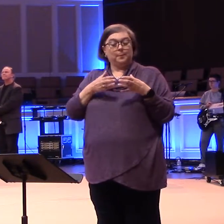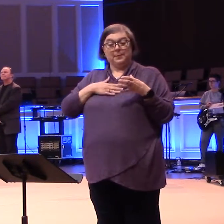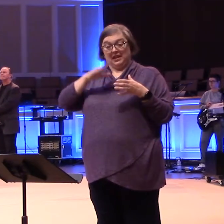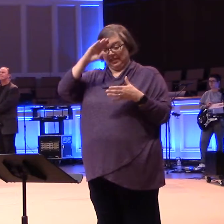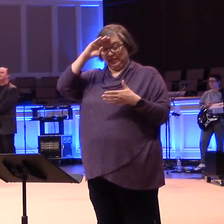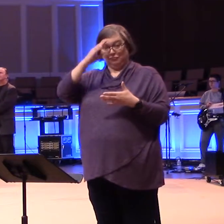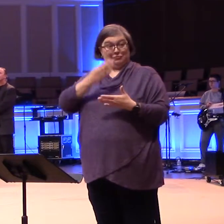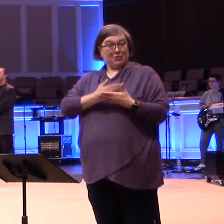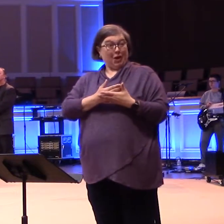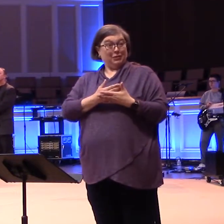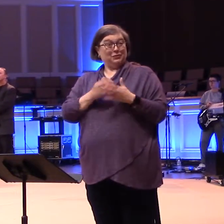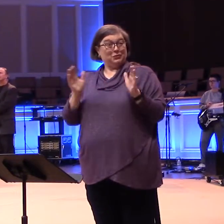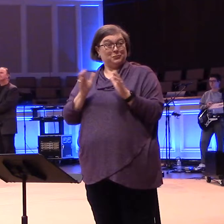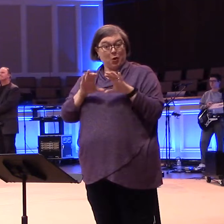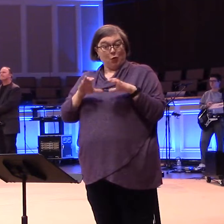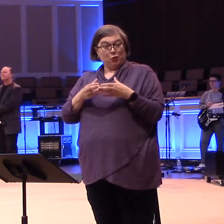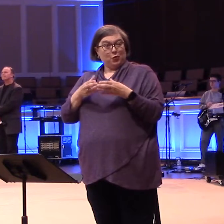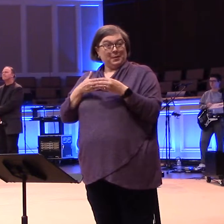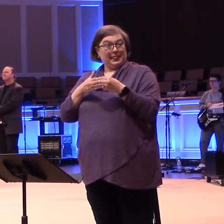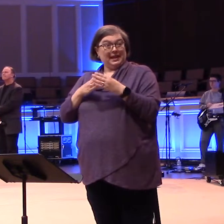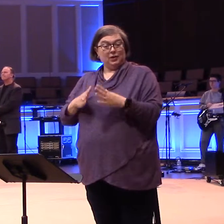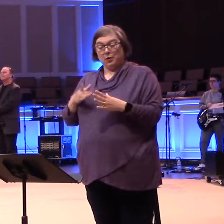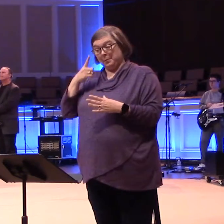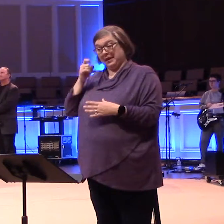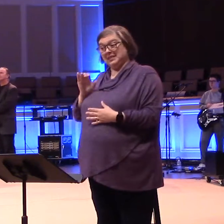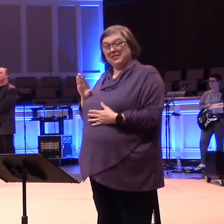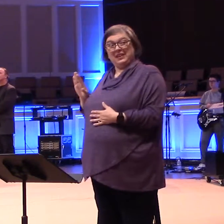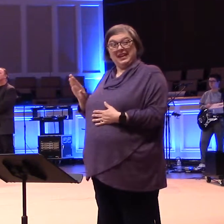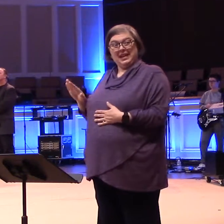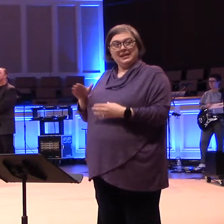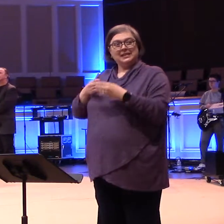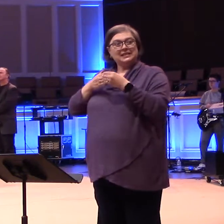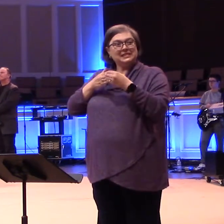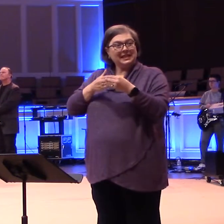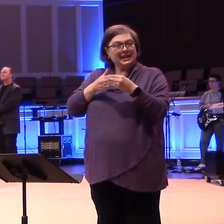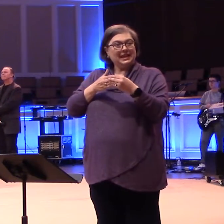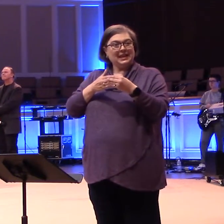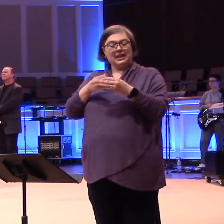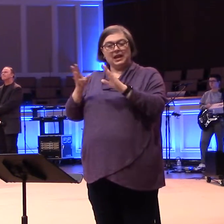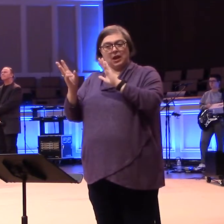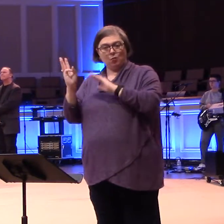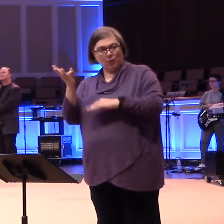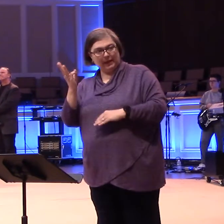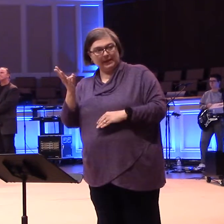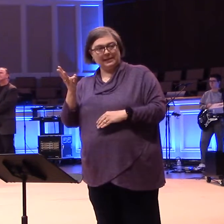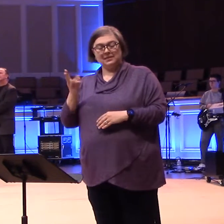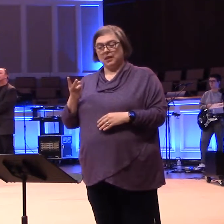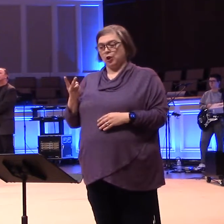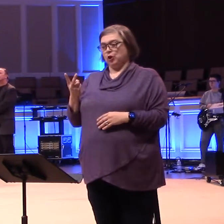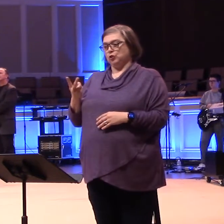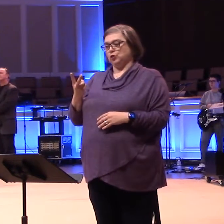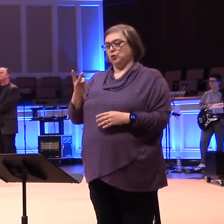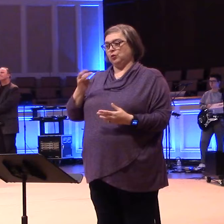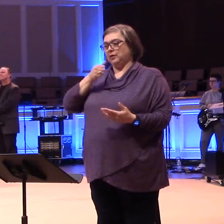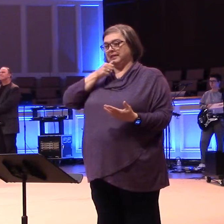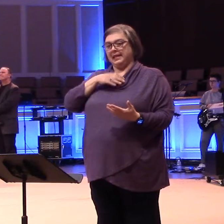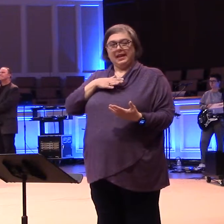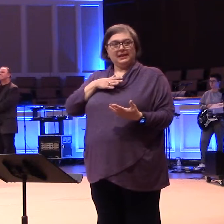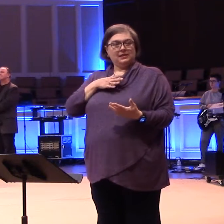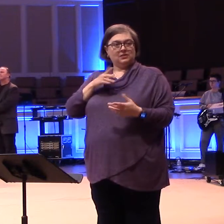small group leader. And as a result of his consistent ministry and witness, two young ladies who have been a part of that small group